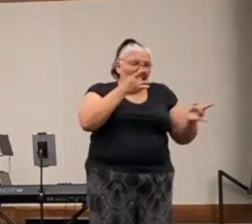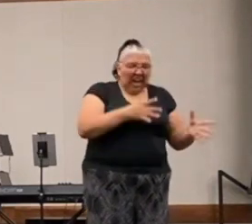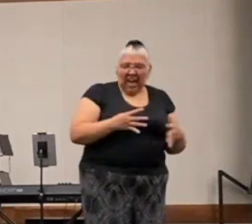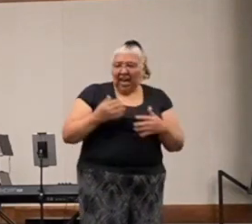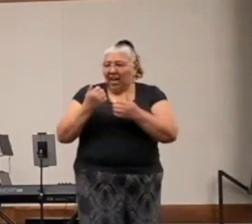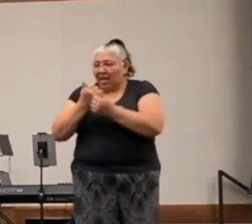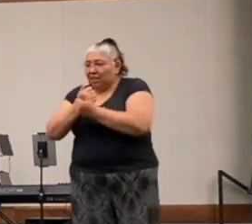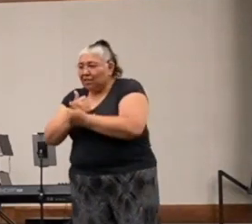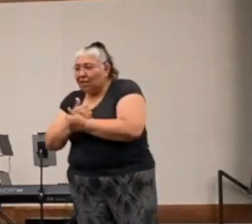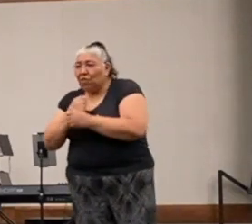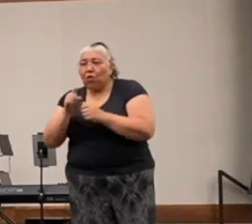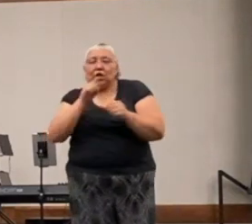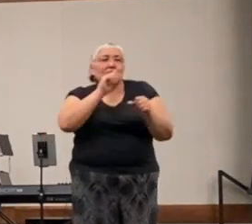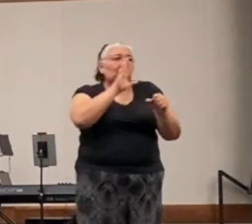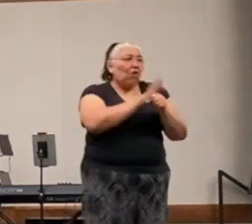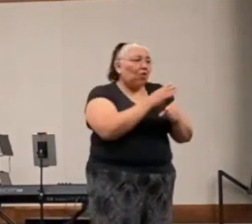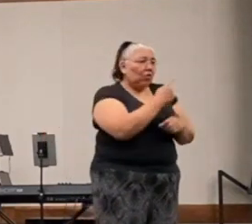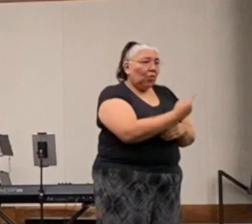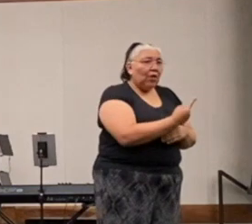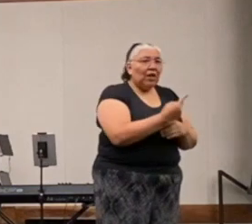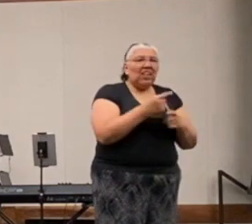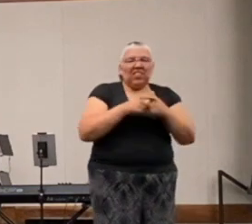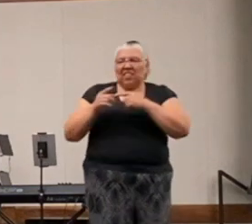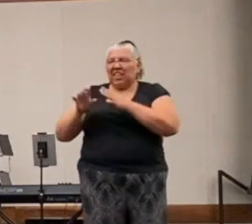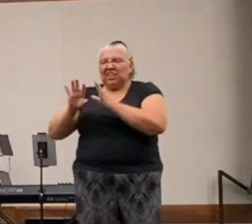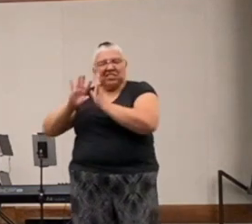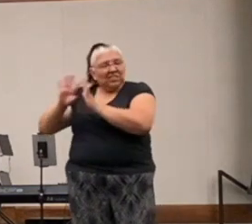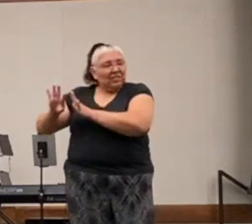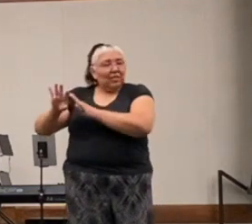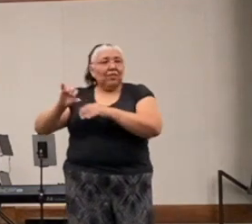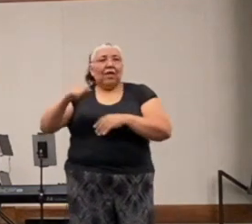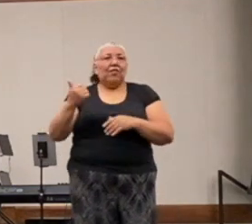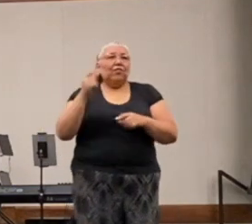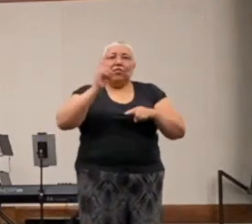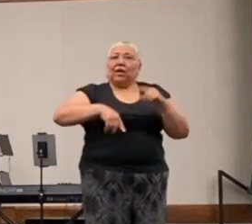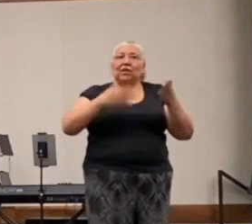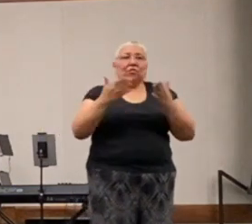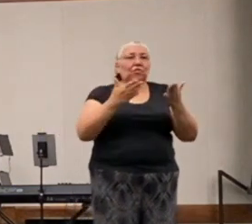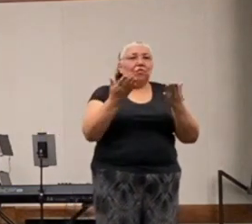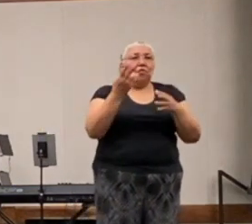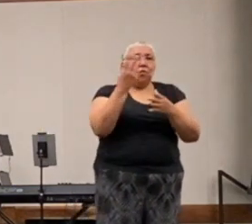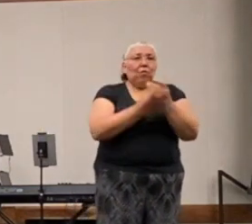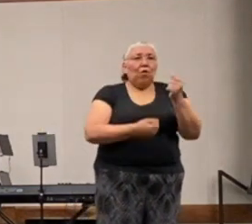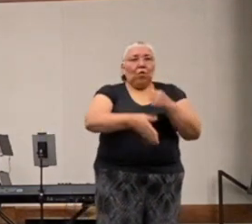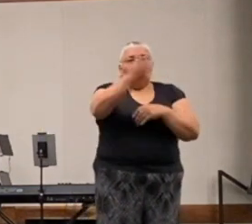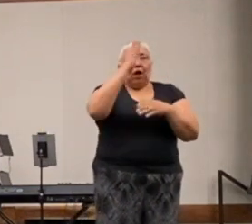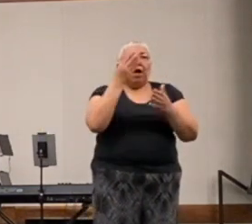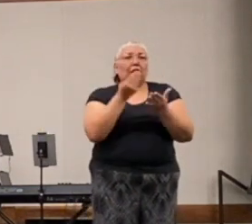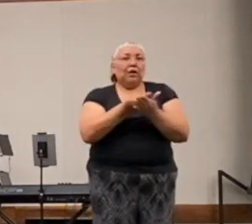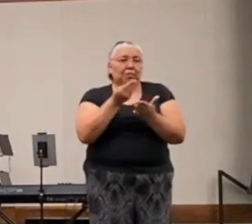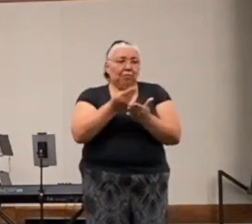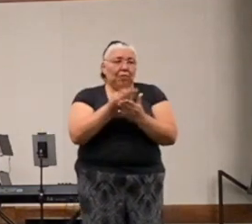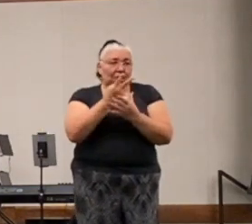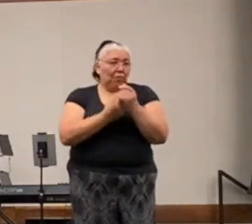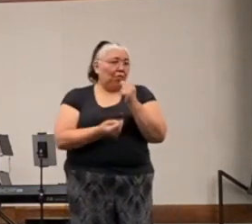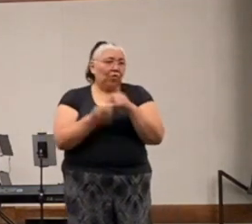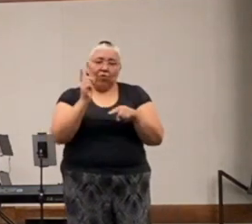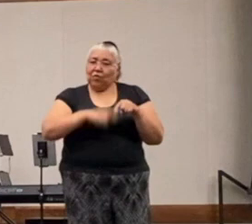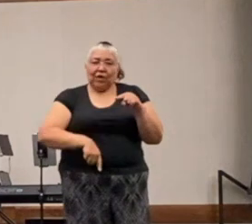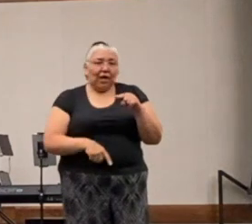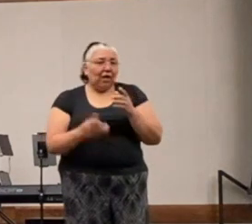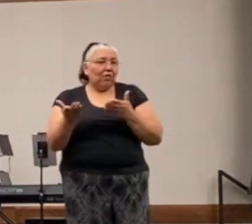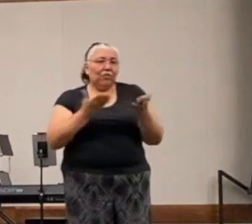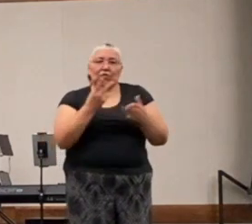other, or he will be devoted to one and despise the other. You cannot serve both God and money. You can't